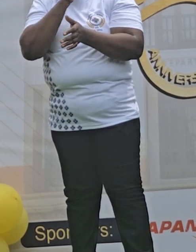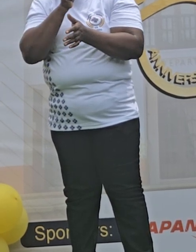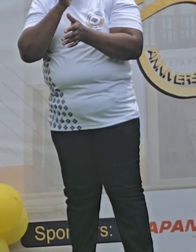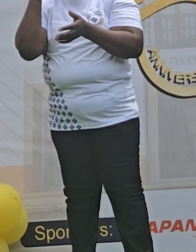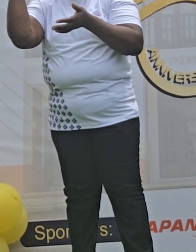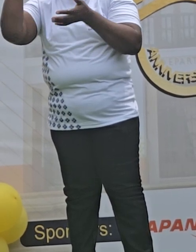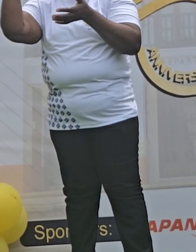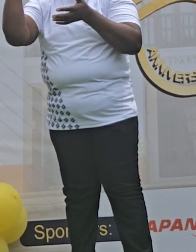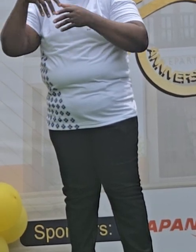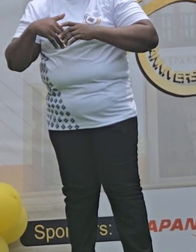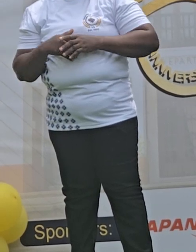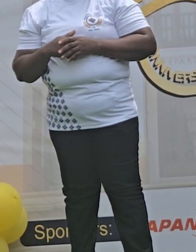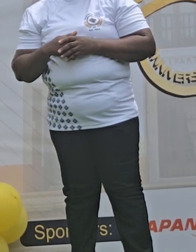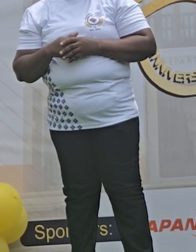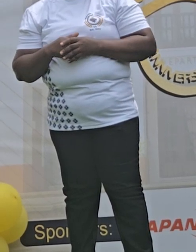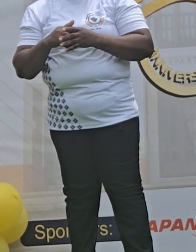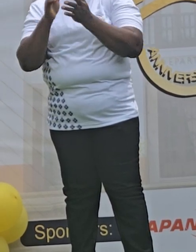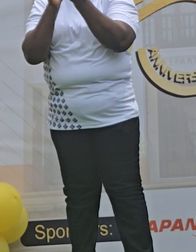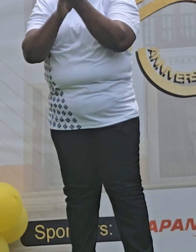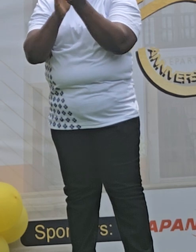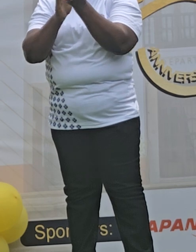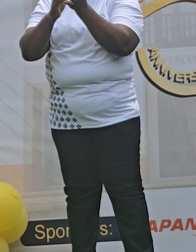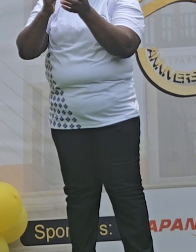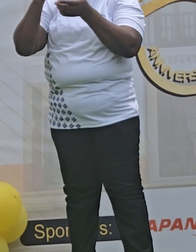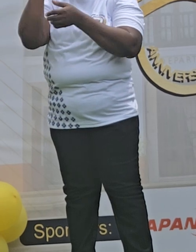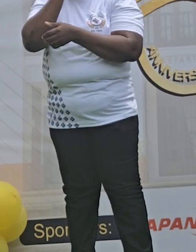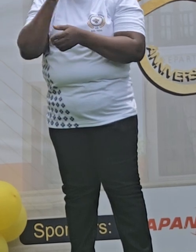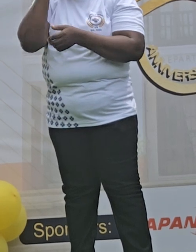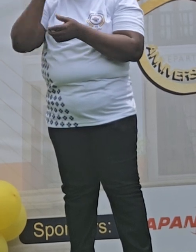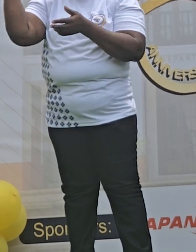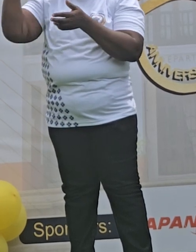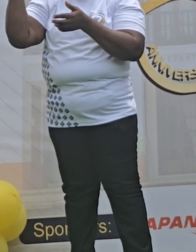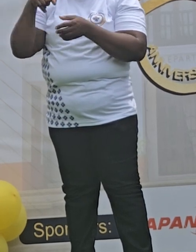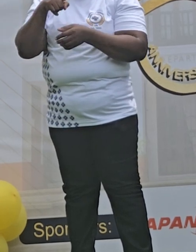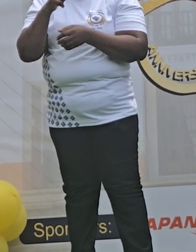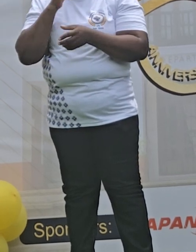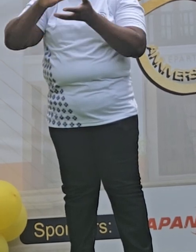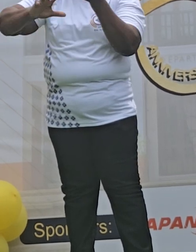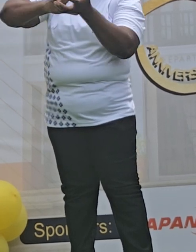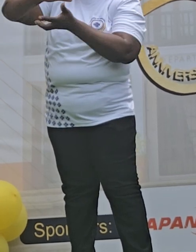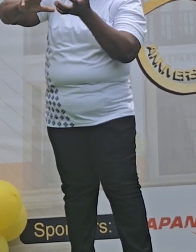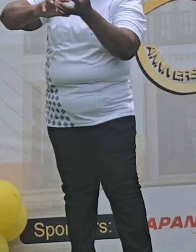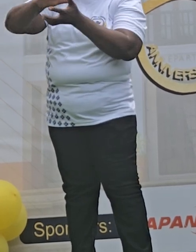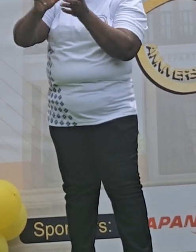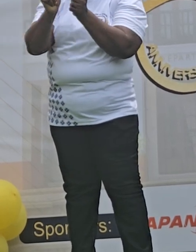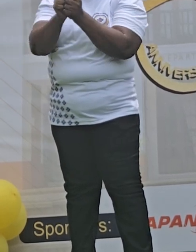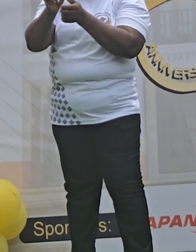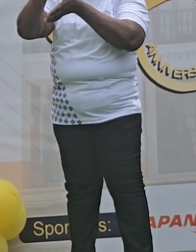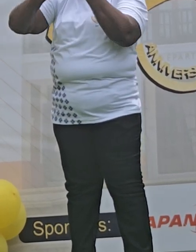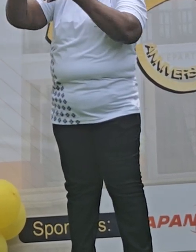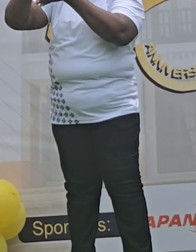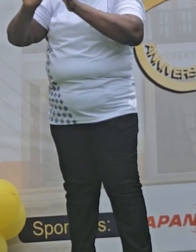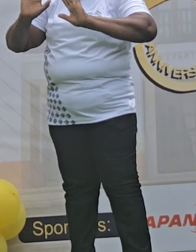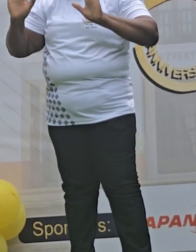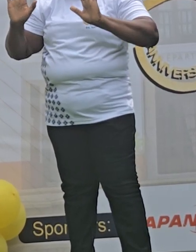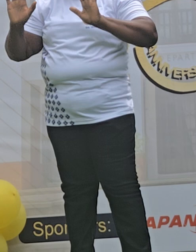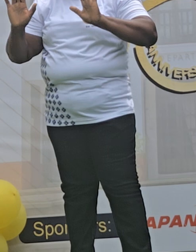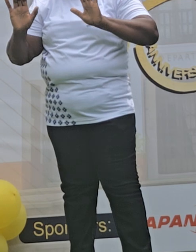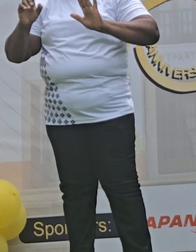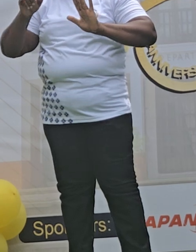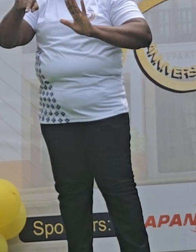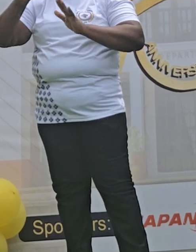Studies. The School of African Studies. This is not to be confused with the Institute, which